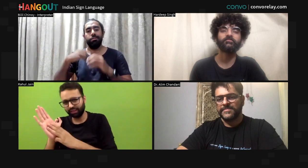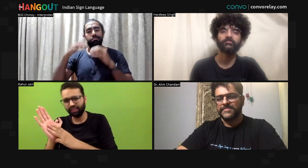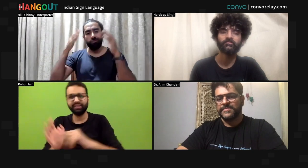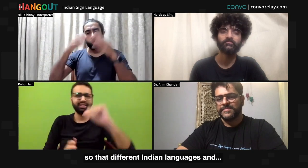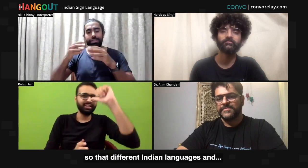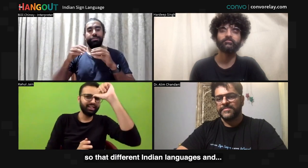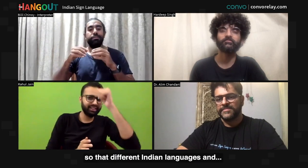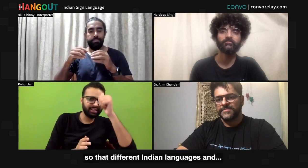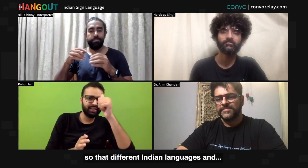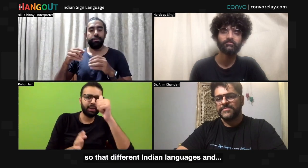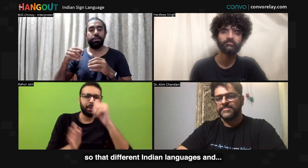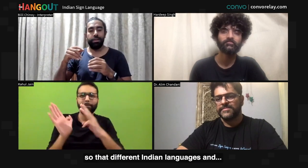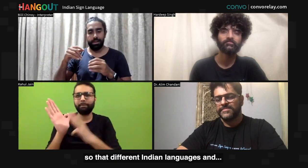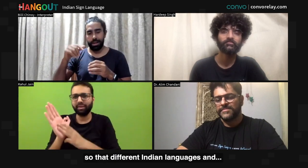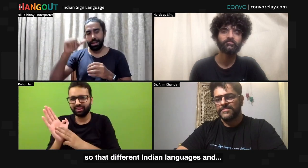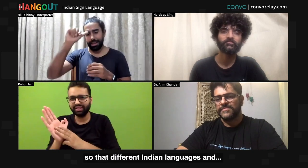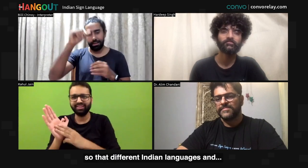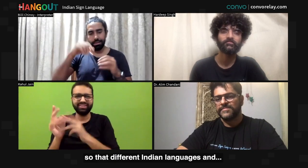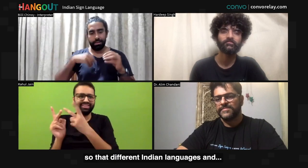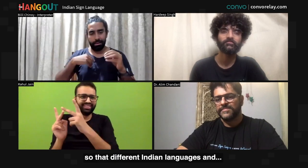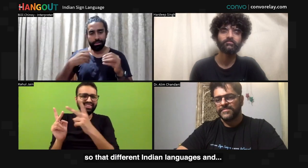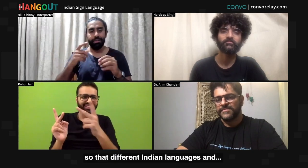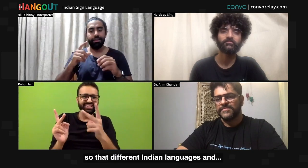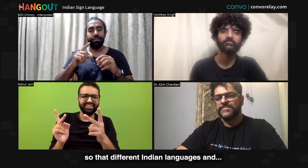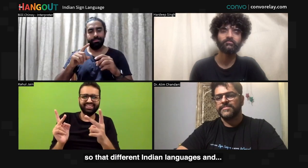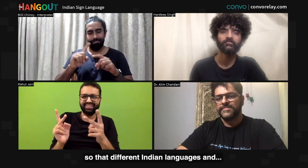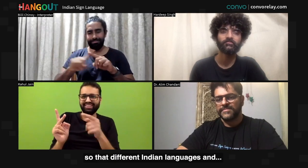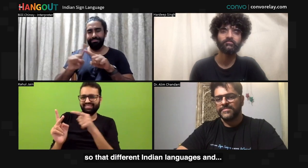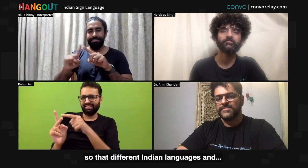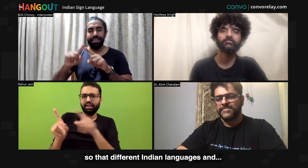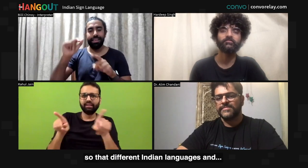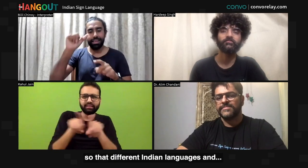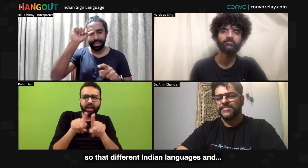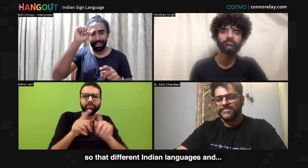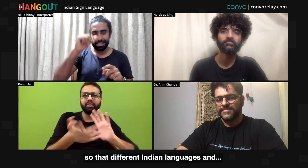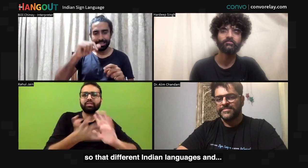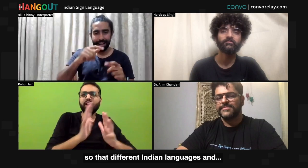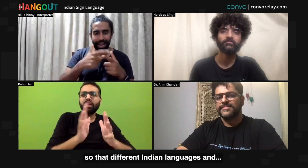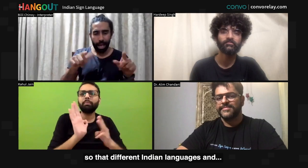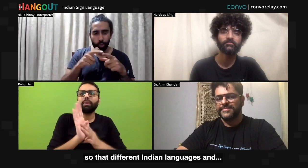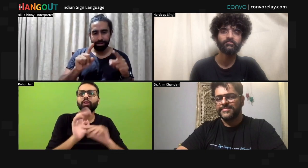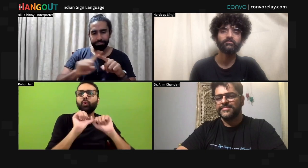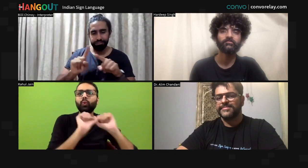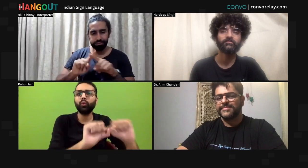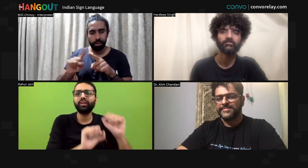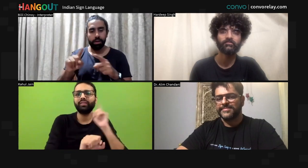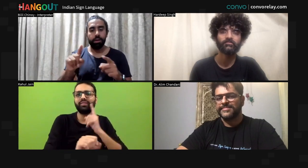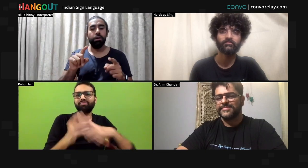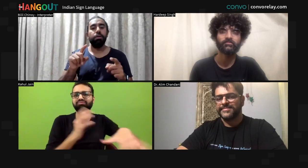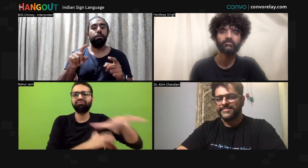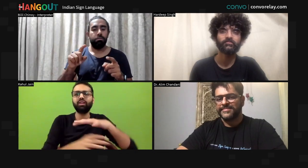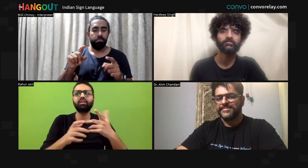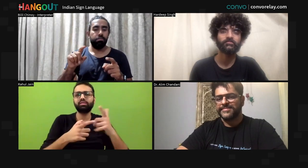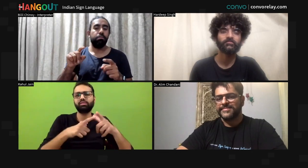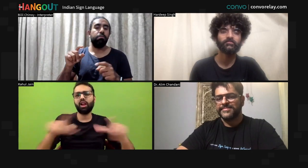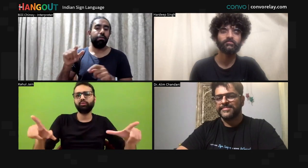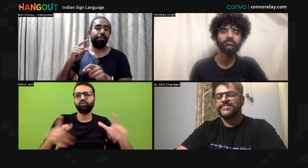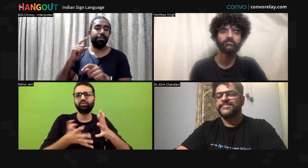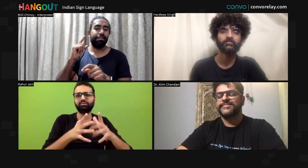So, that, different Indian languages and,